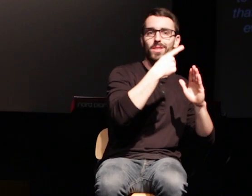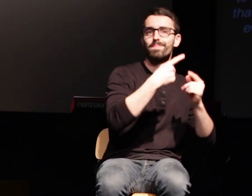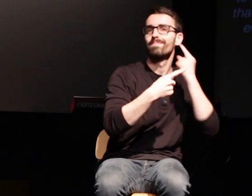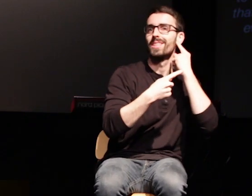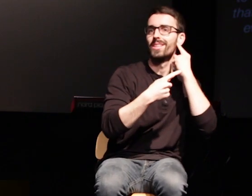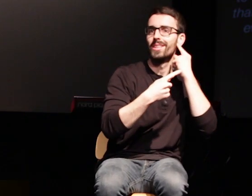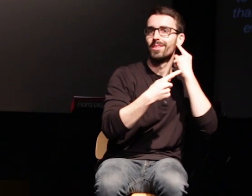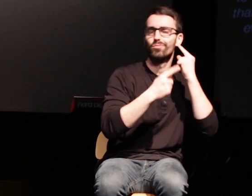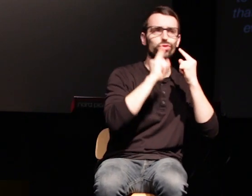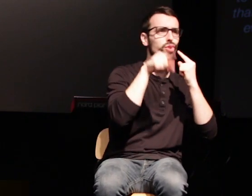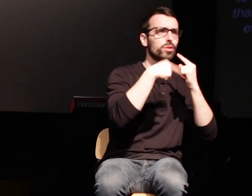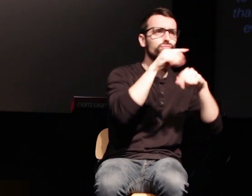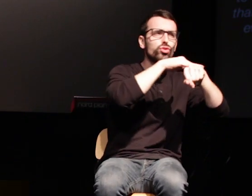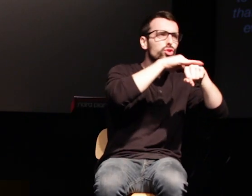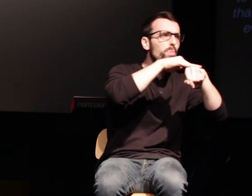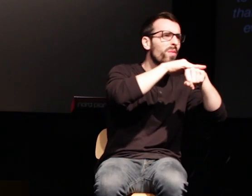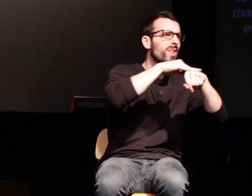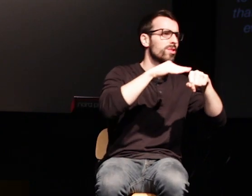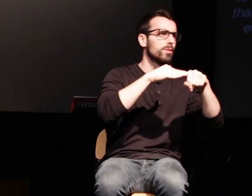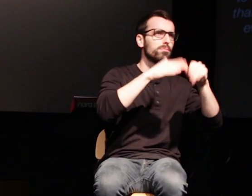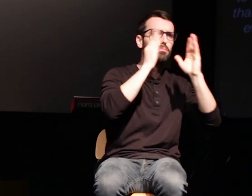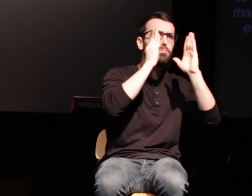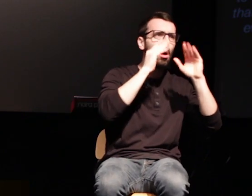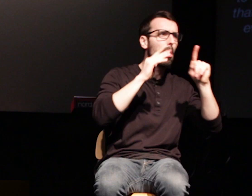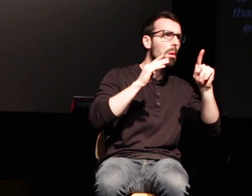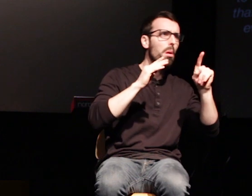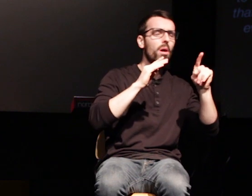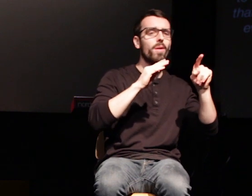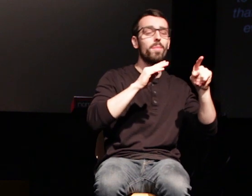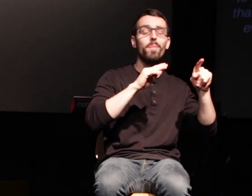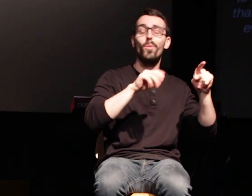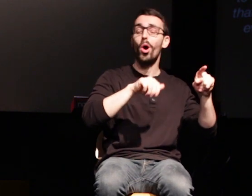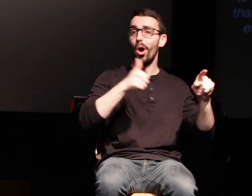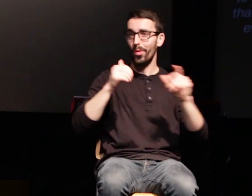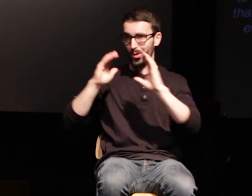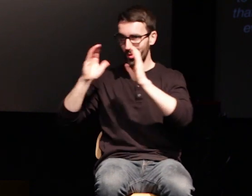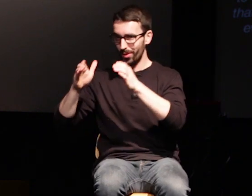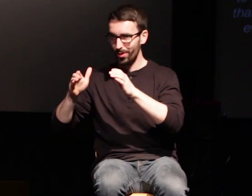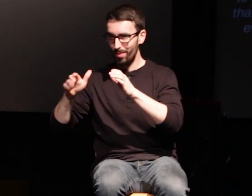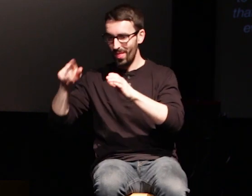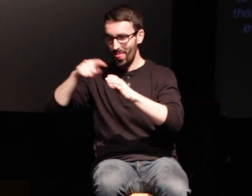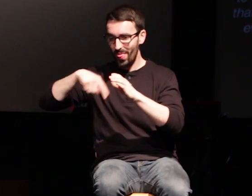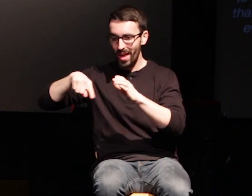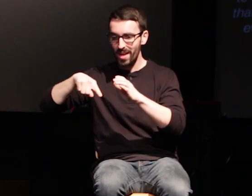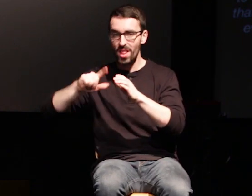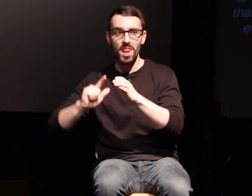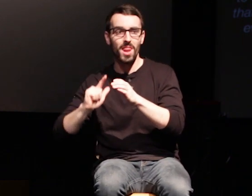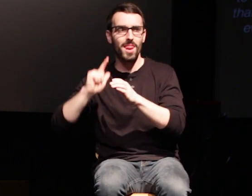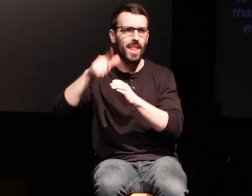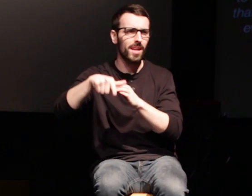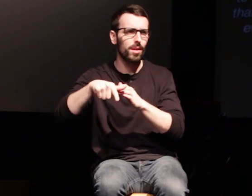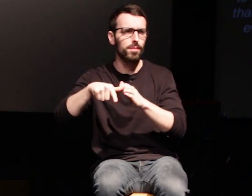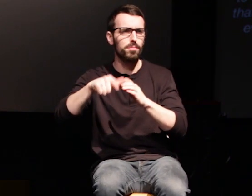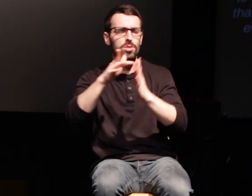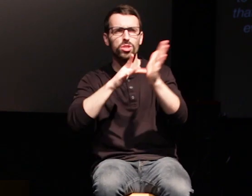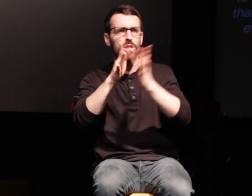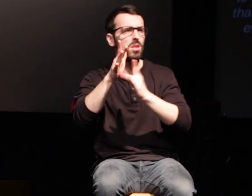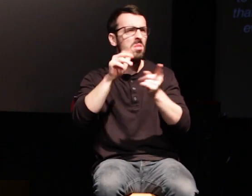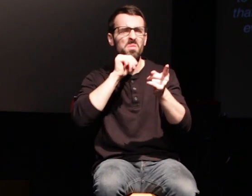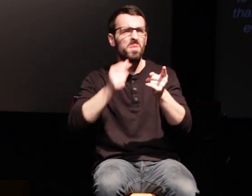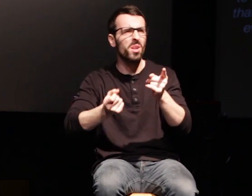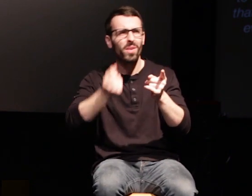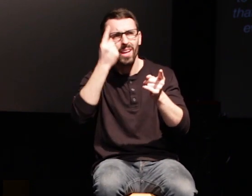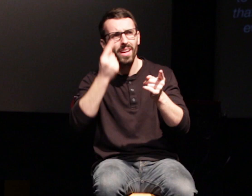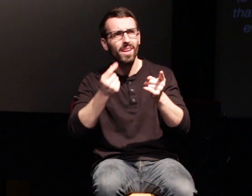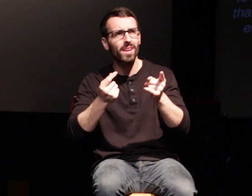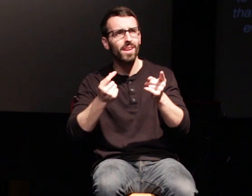confused. But there's another group of people, and it's the same group of people that came up after, and they said, Jesus, we don't get it. We don't understand.